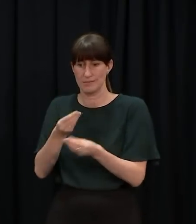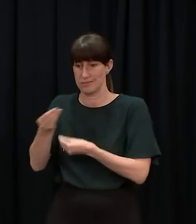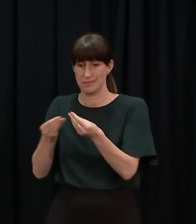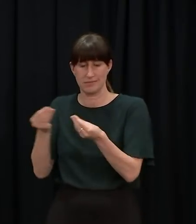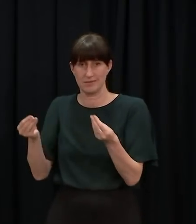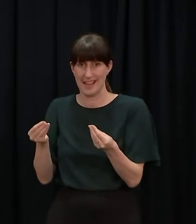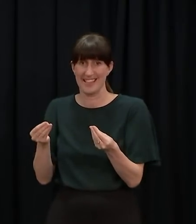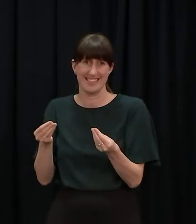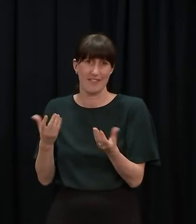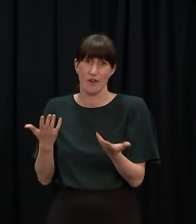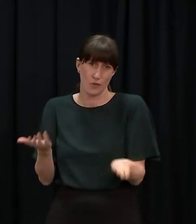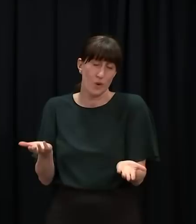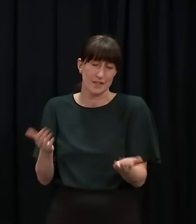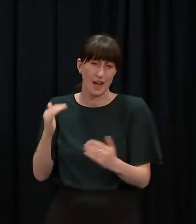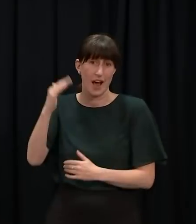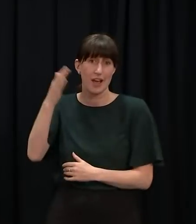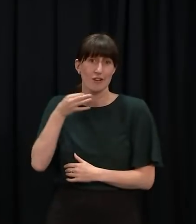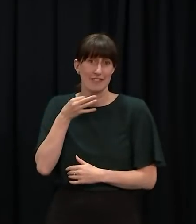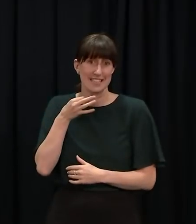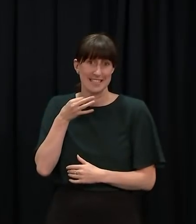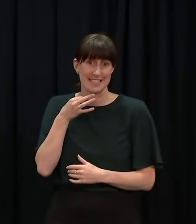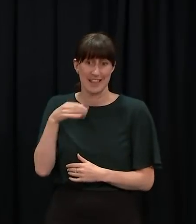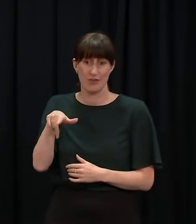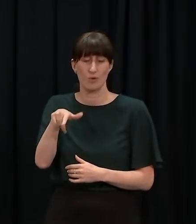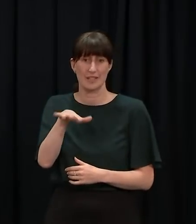gets into that kind of a setting. So